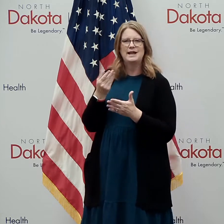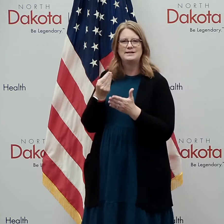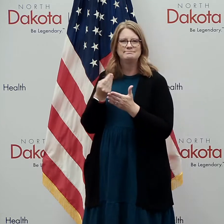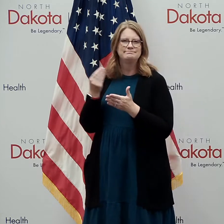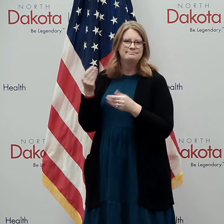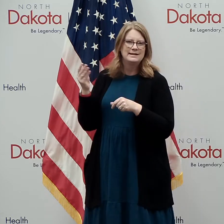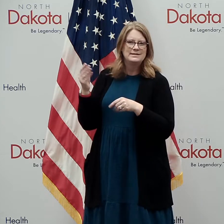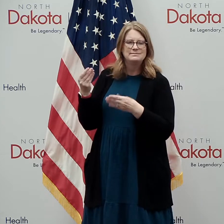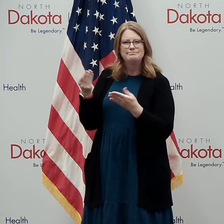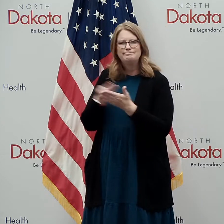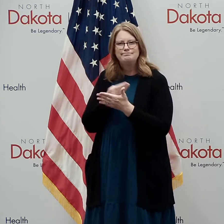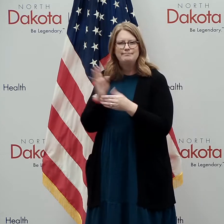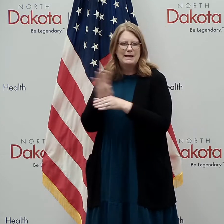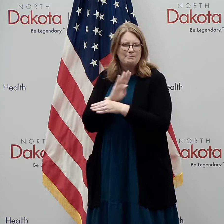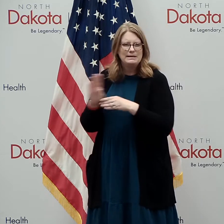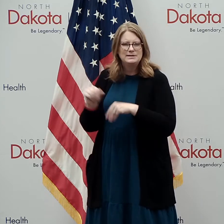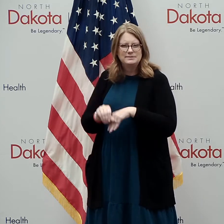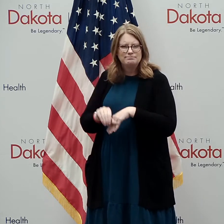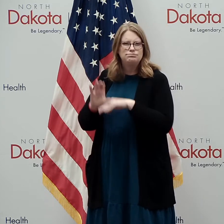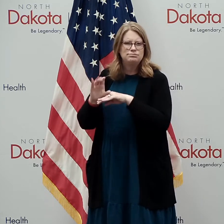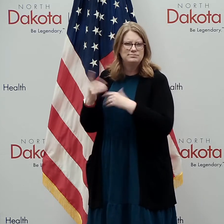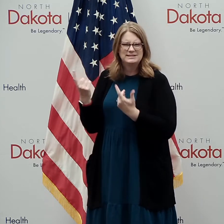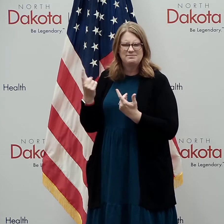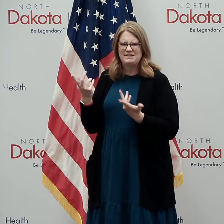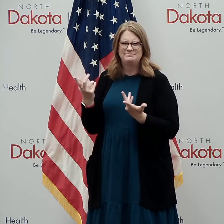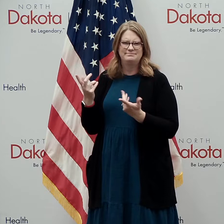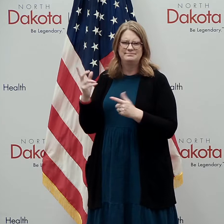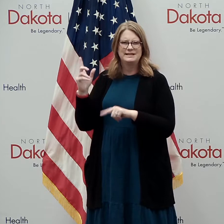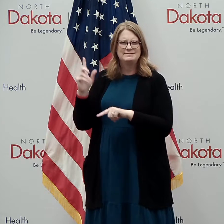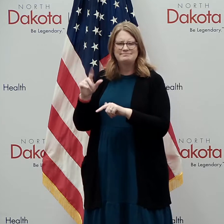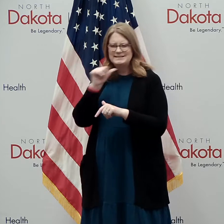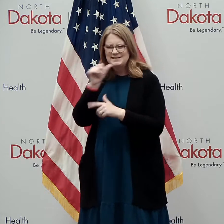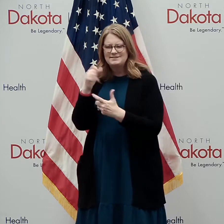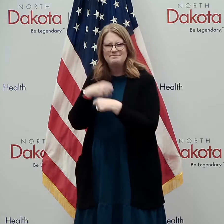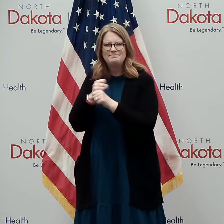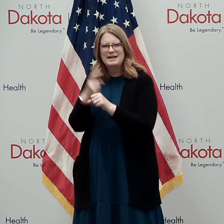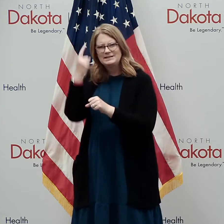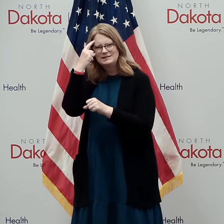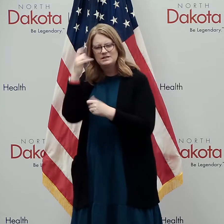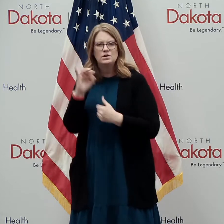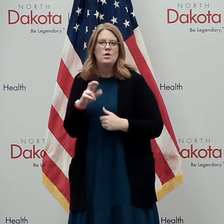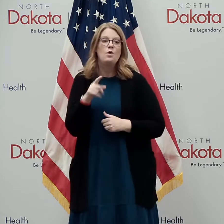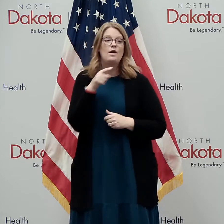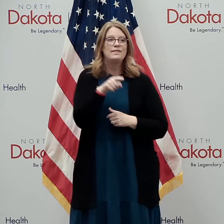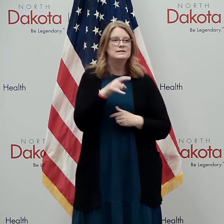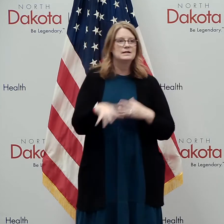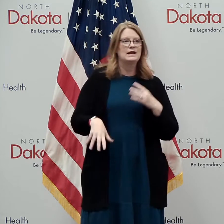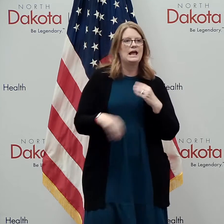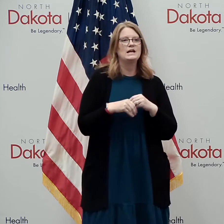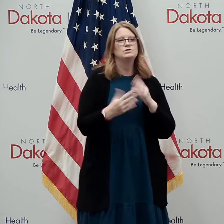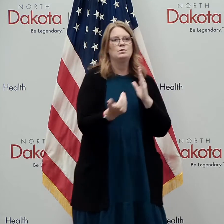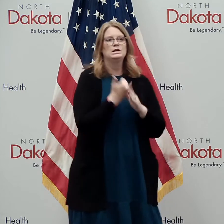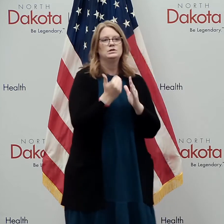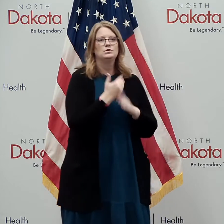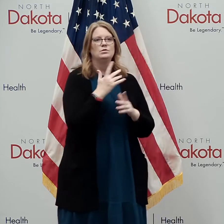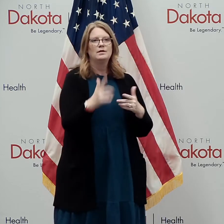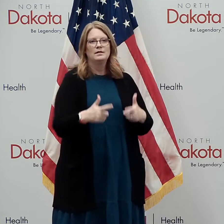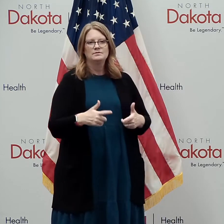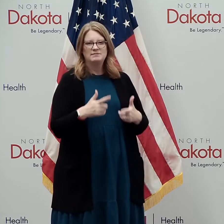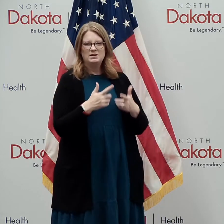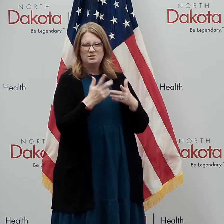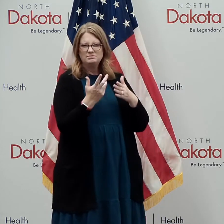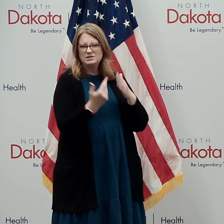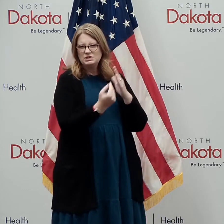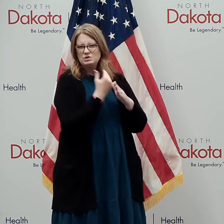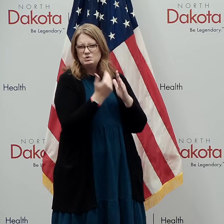to infection control, or where the applicant seeks funding to expand into a brand new line of business. Also, where the applicant